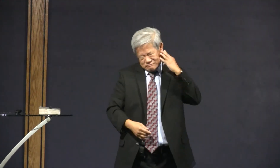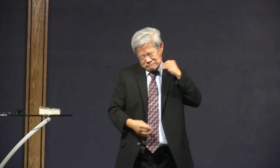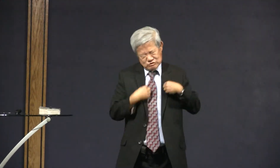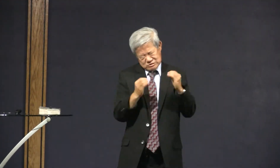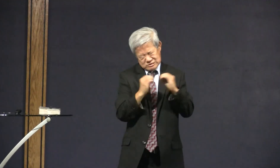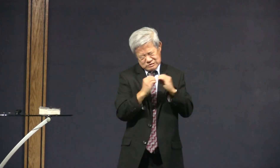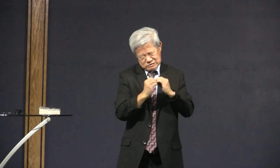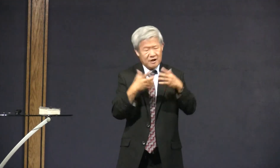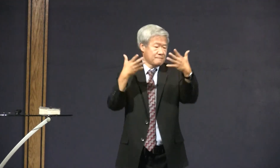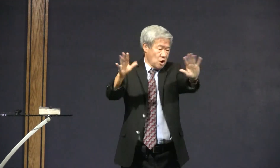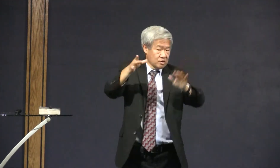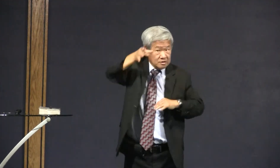me